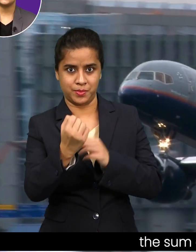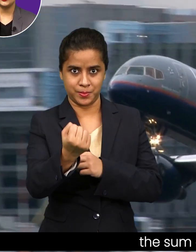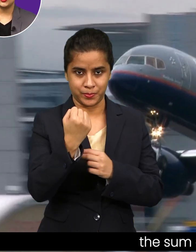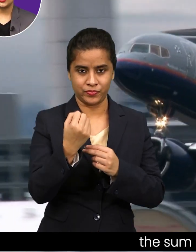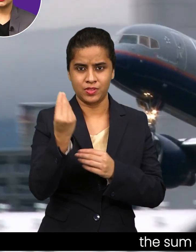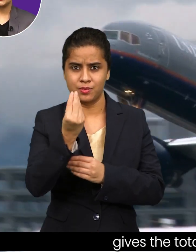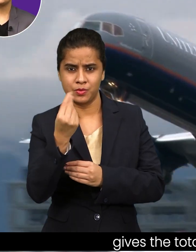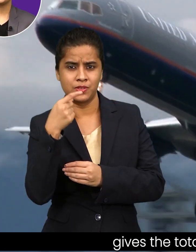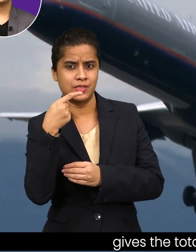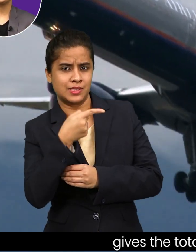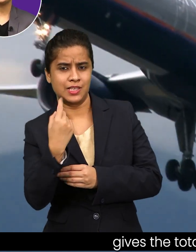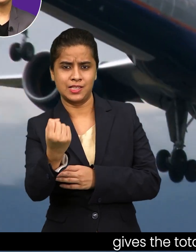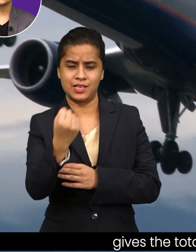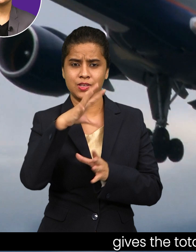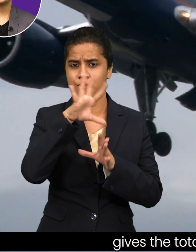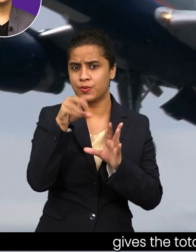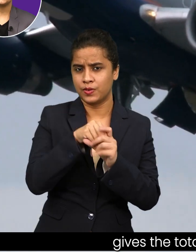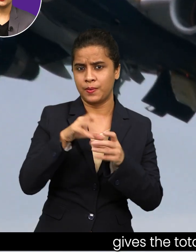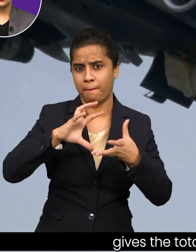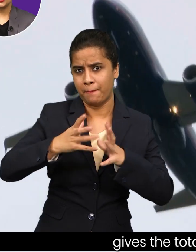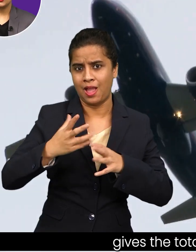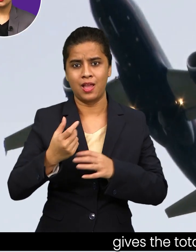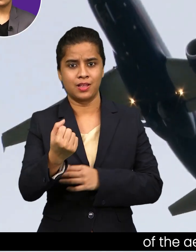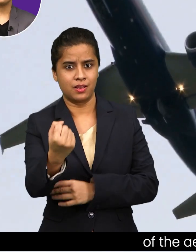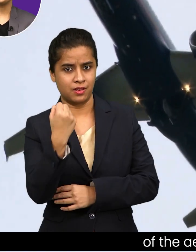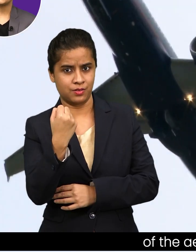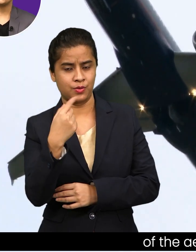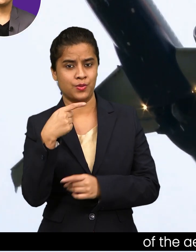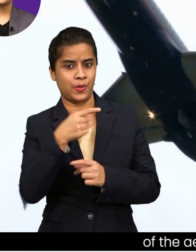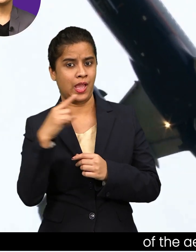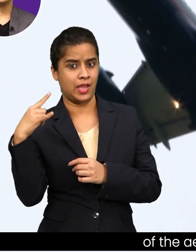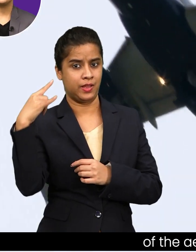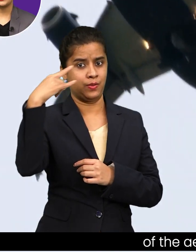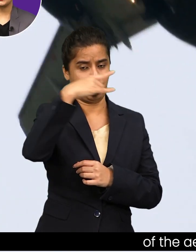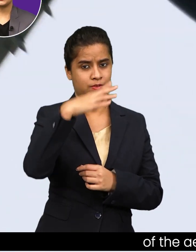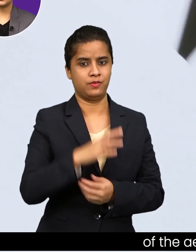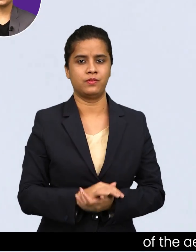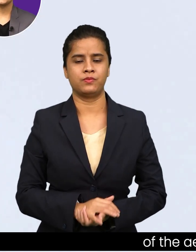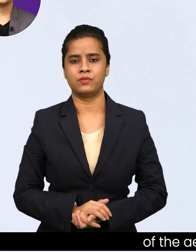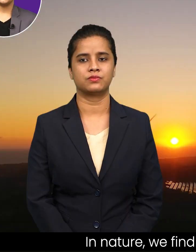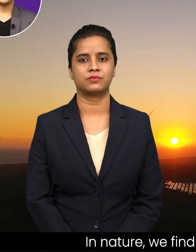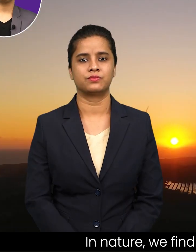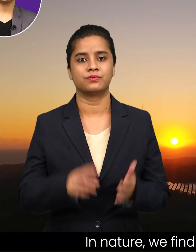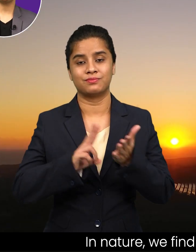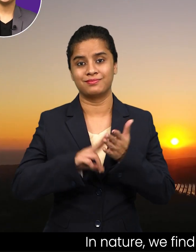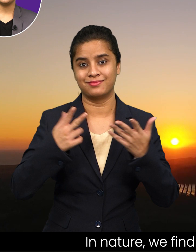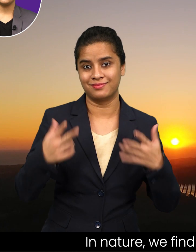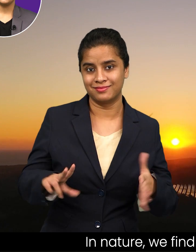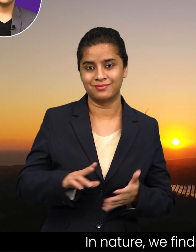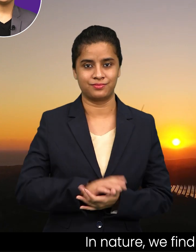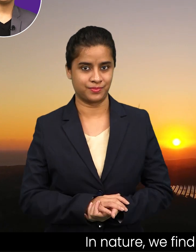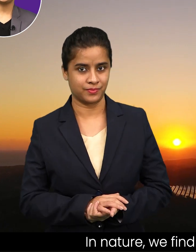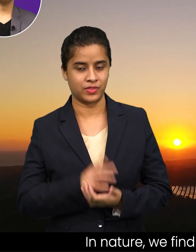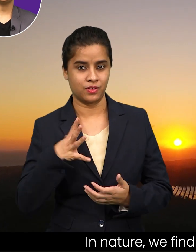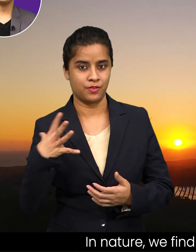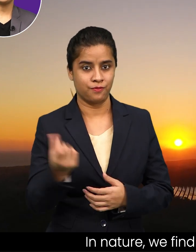these energies gives the total mechanical energy of the aeroplane in flight. In nature,